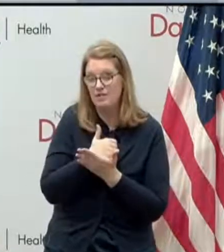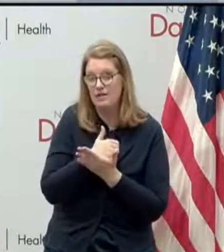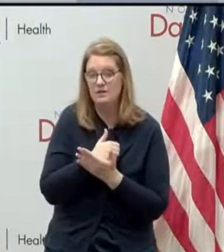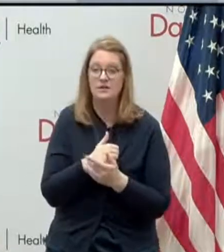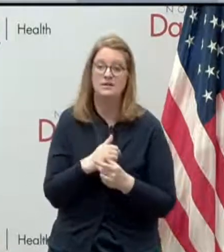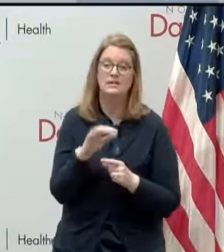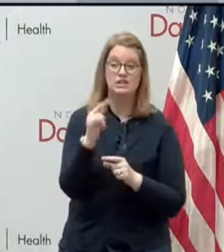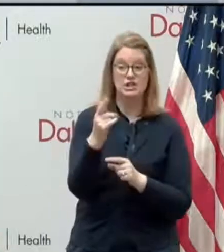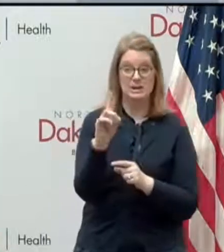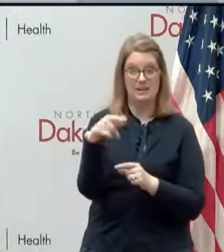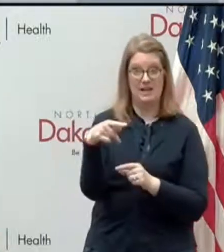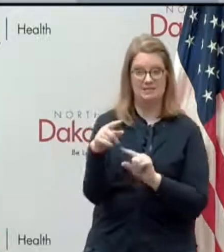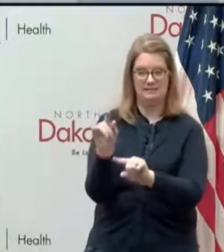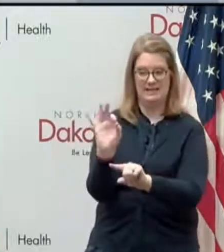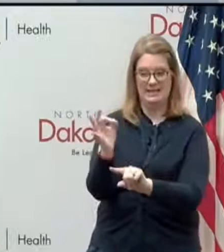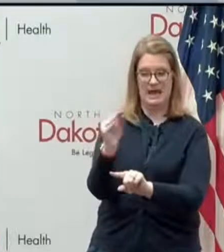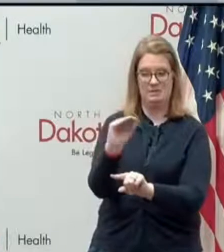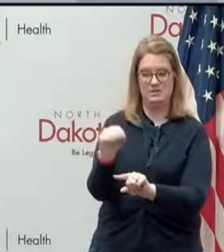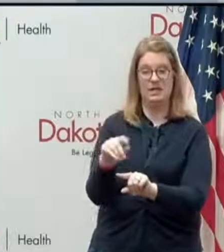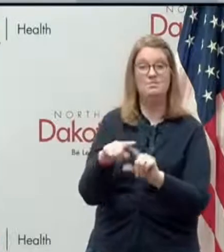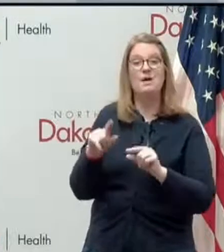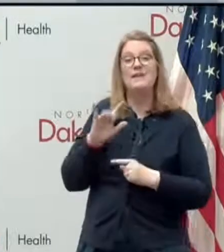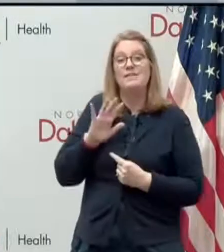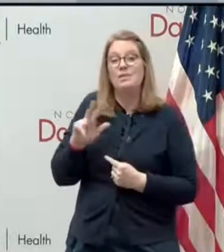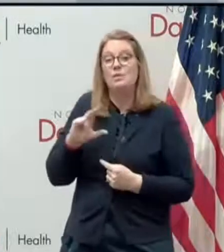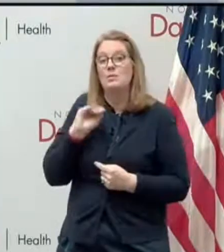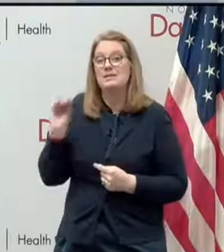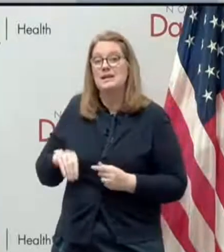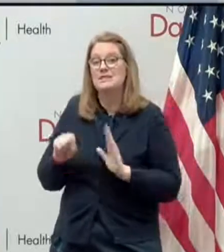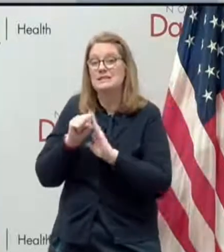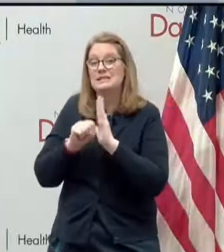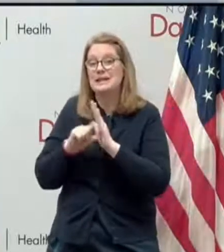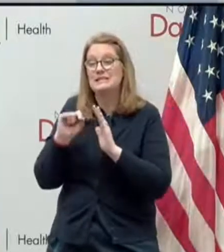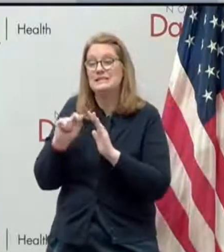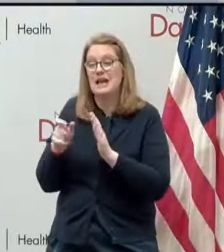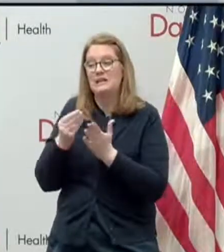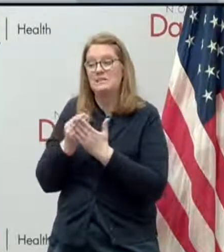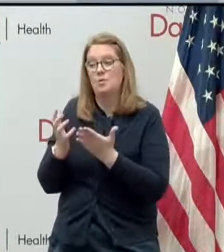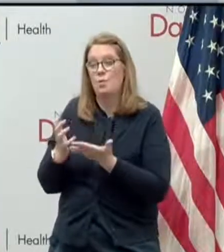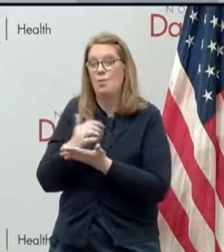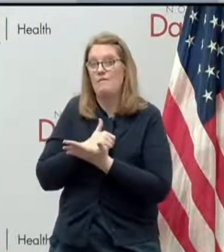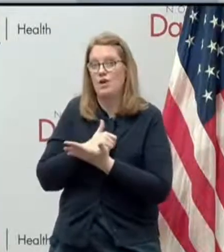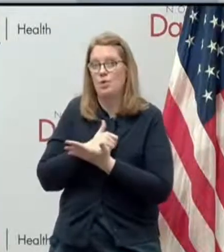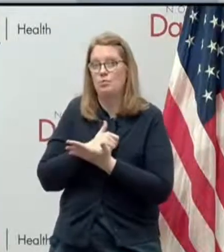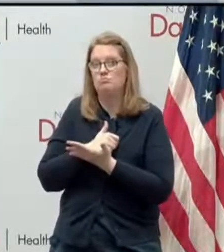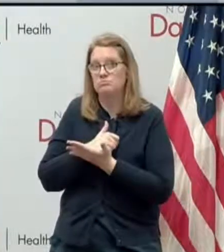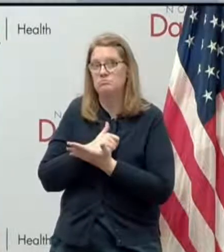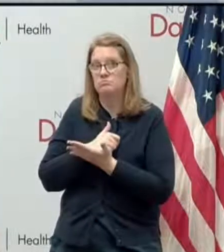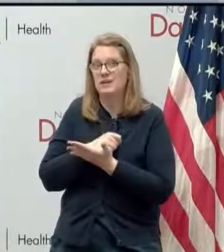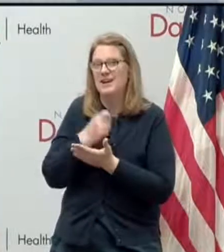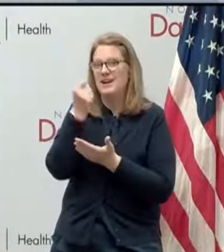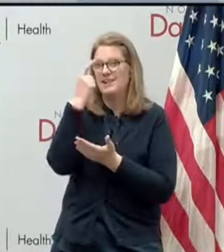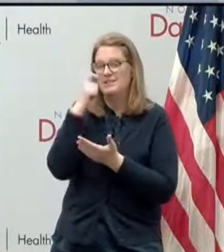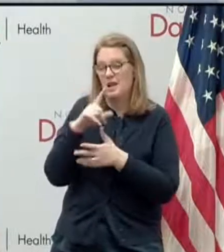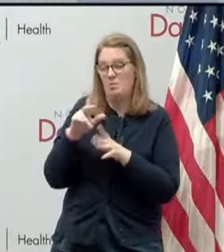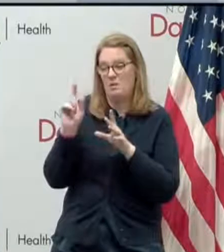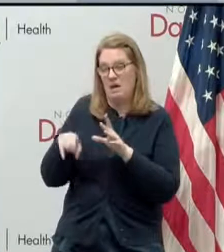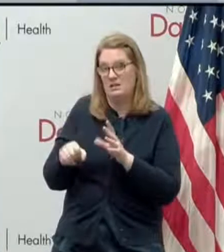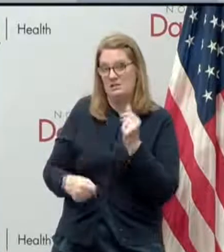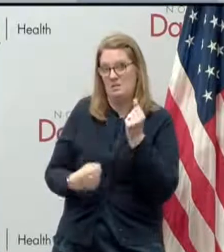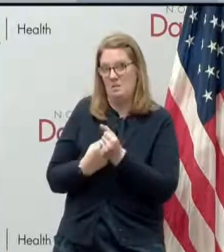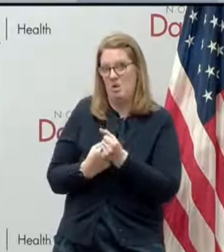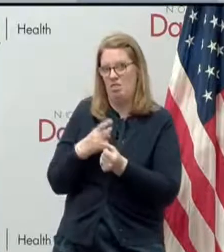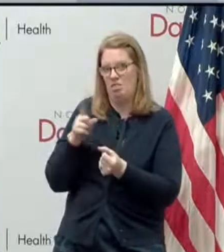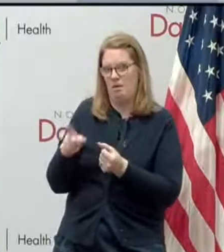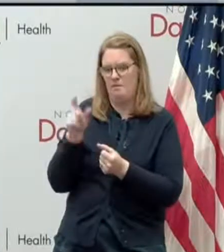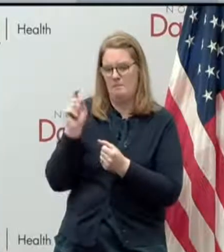GDP, 53% of state tax revenue. It's critical that we support the workers in this industry, particularly those in North